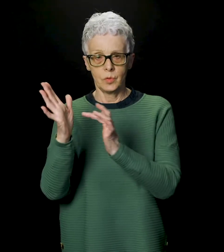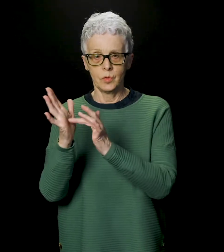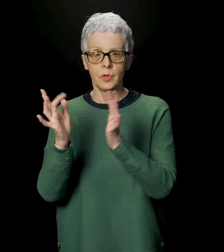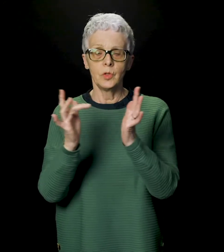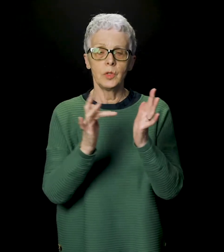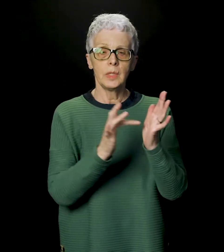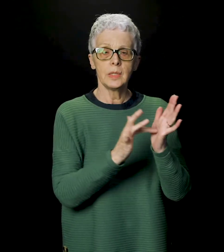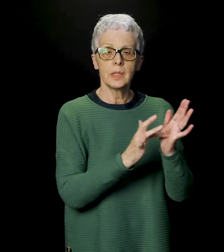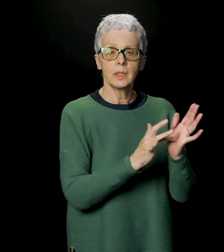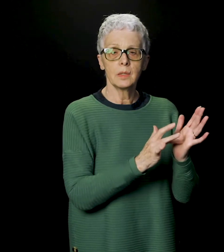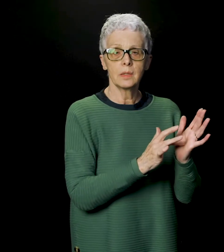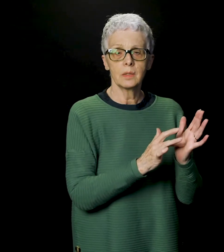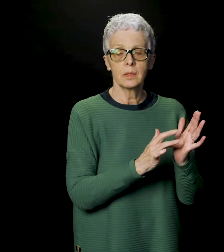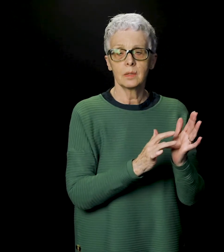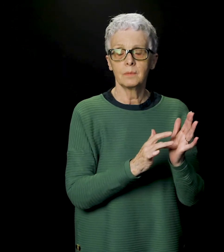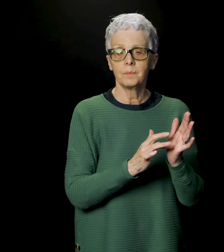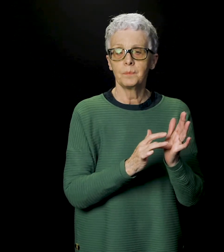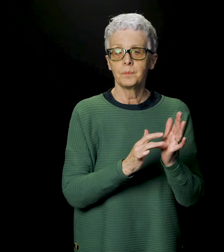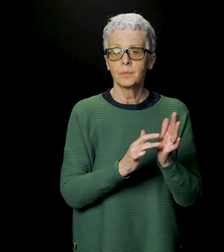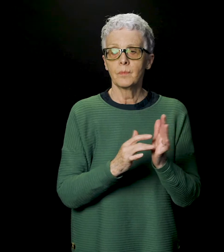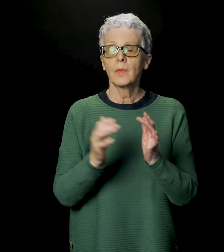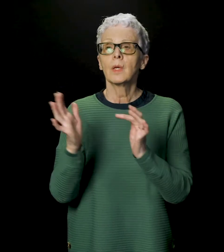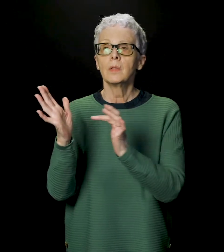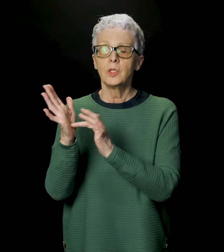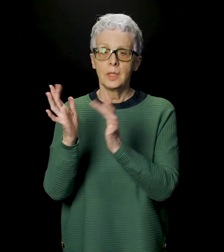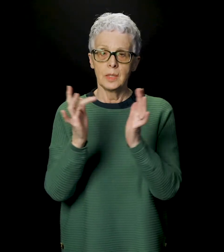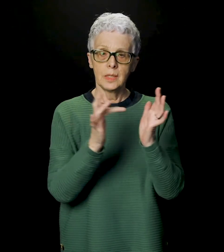you, Jesus.